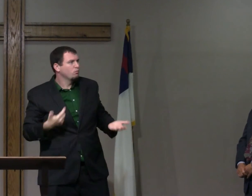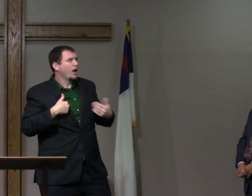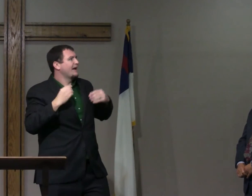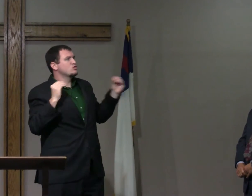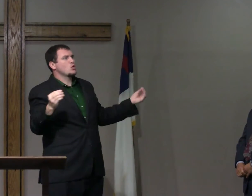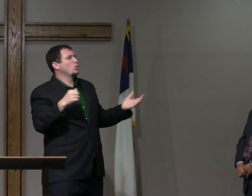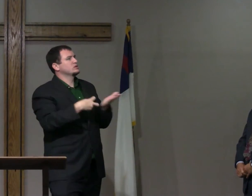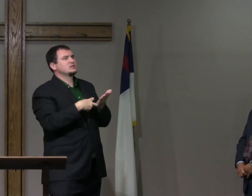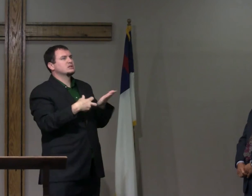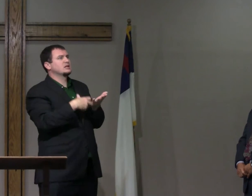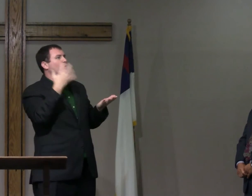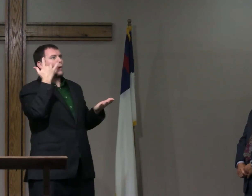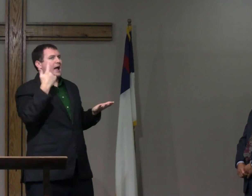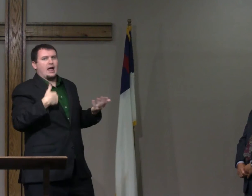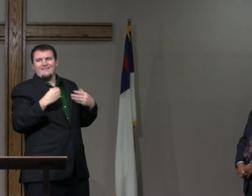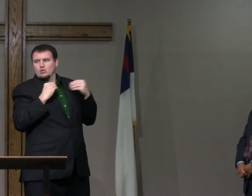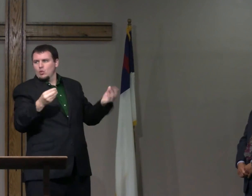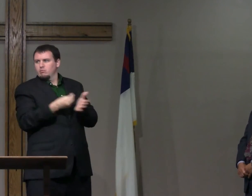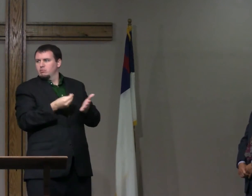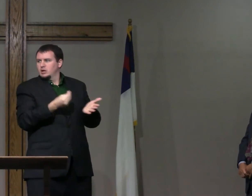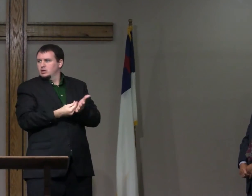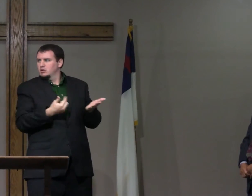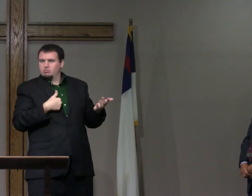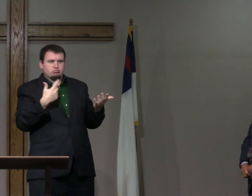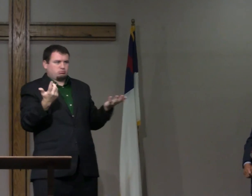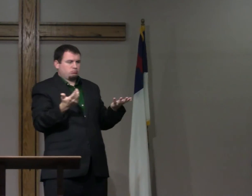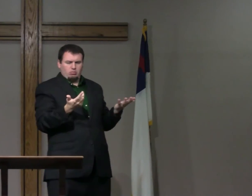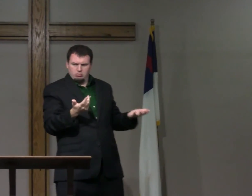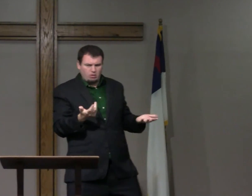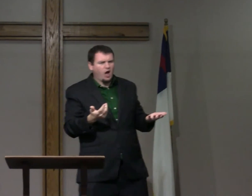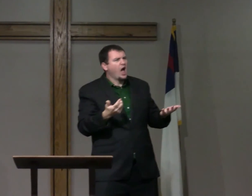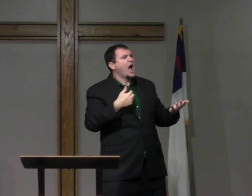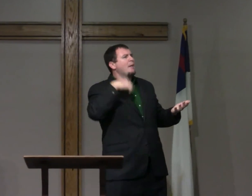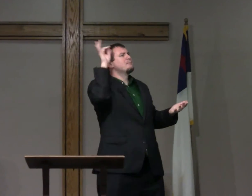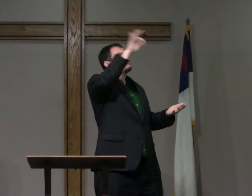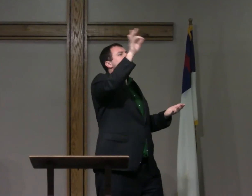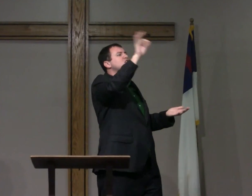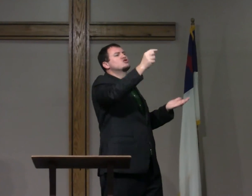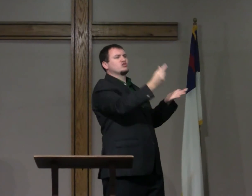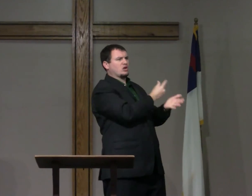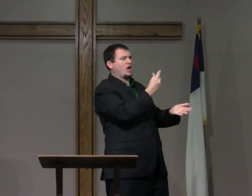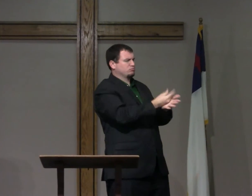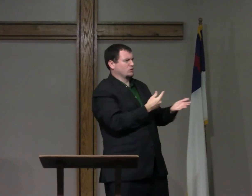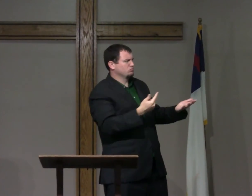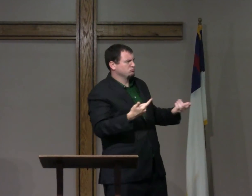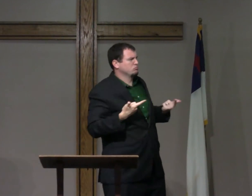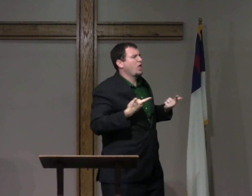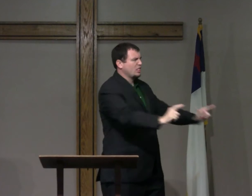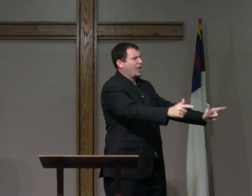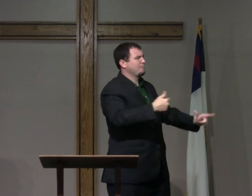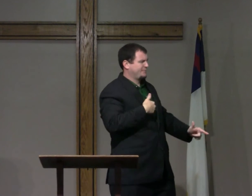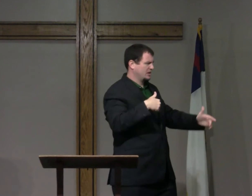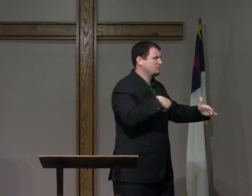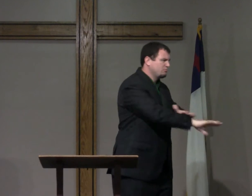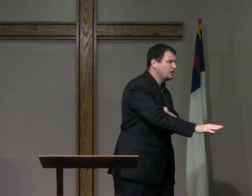please? Oh, I don't have a ticket because I don't have money. But I preach the gospel, so let